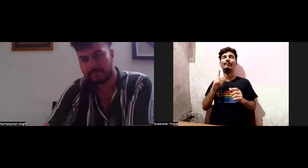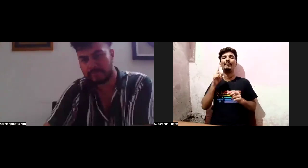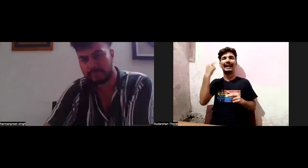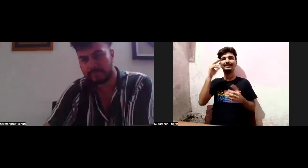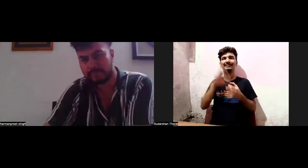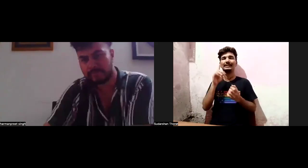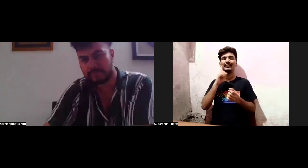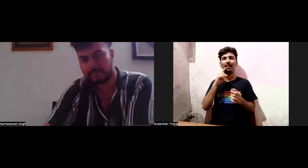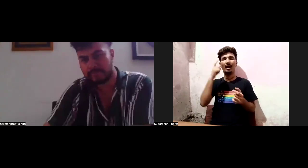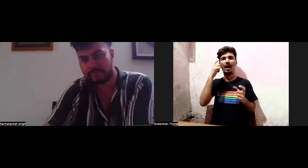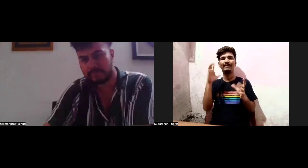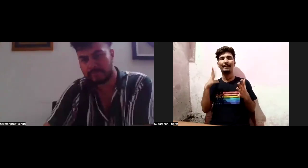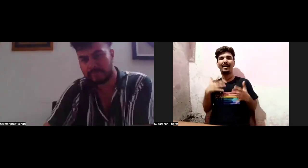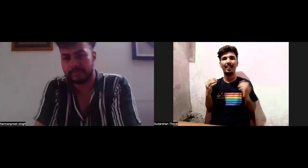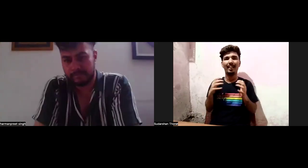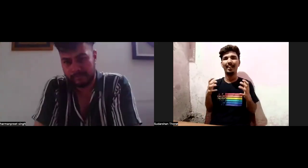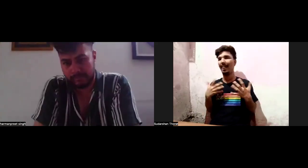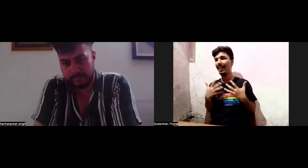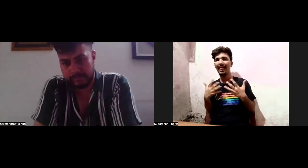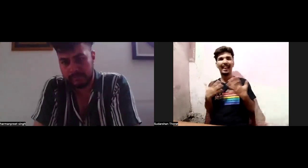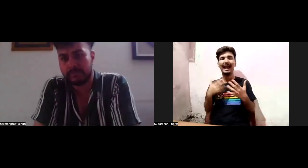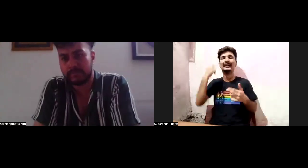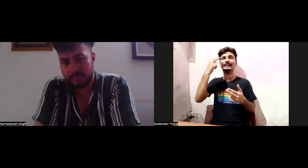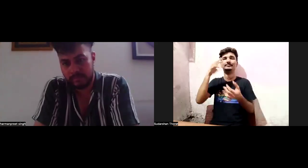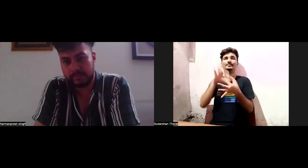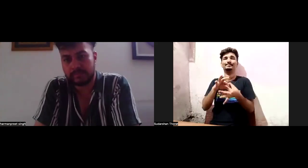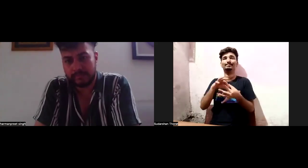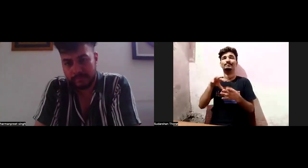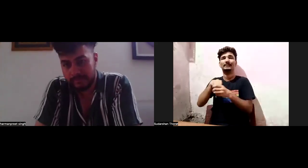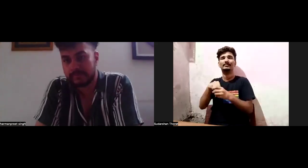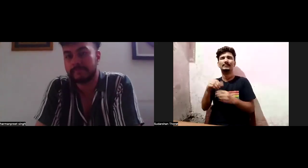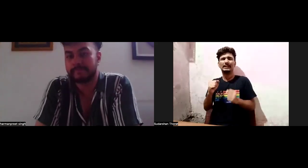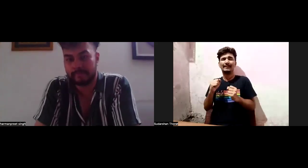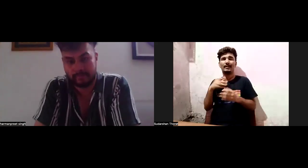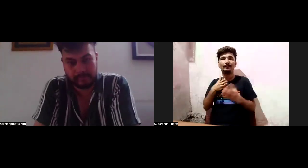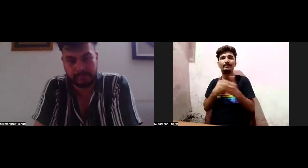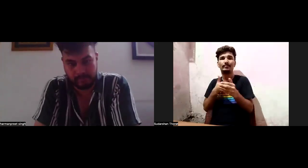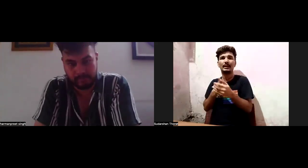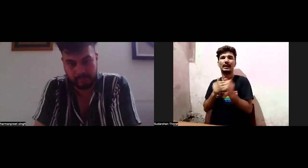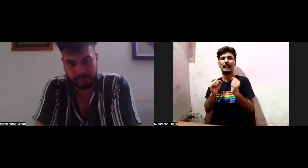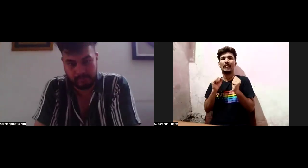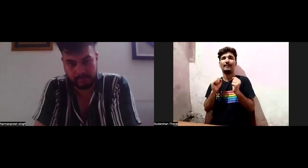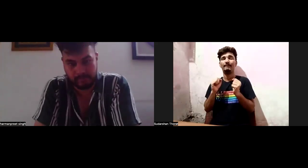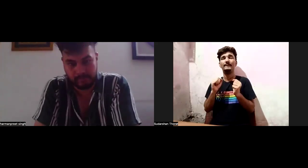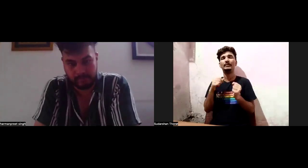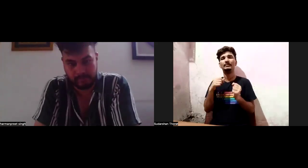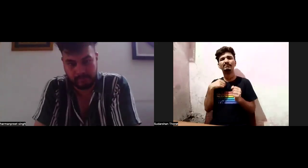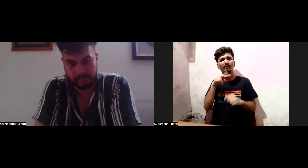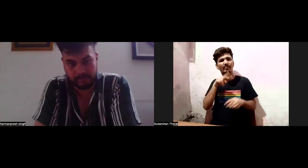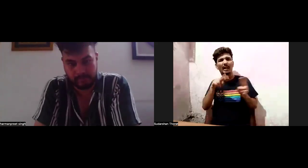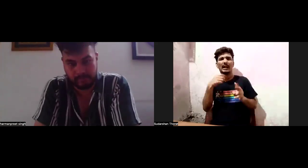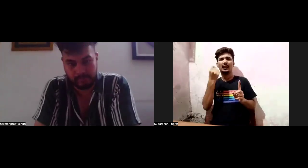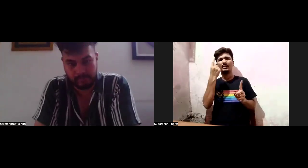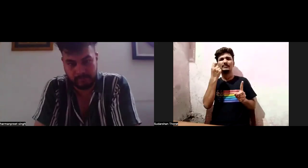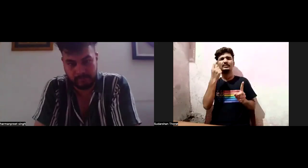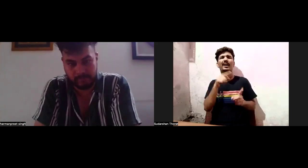society is shaming us, we are not feel ashamed at all, but we are scared. That is the reason it becomes difficult